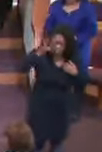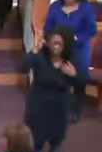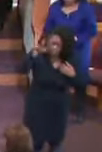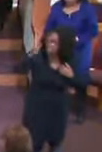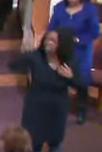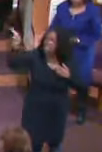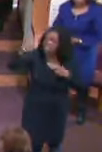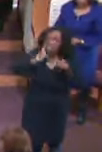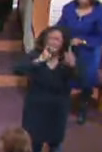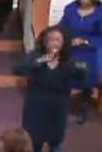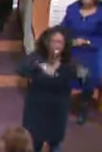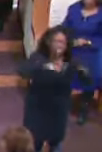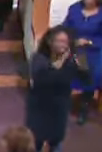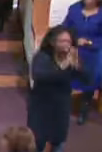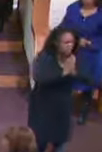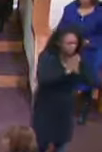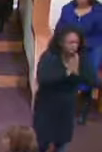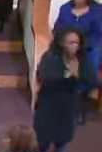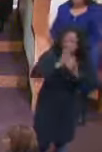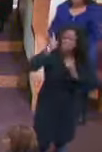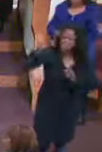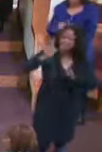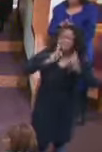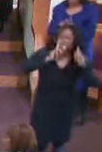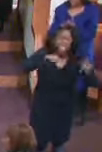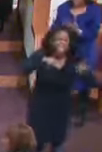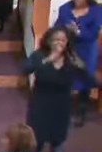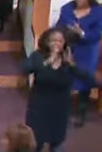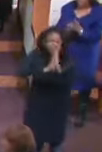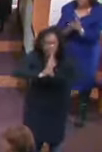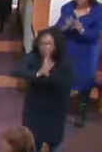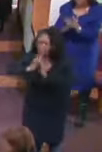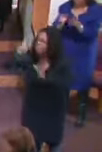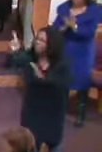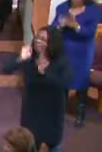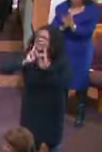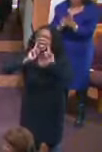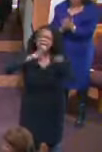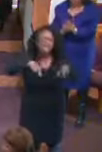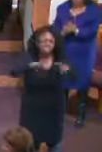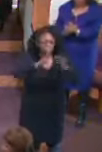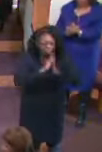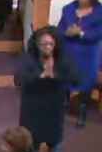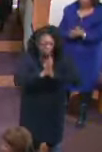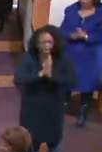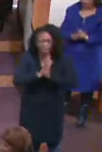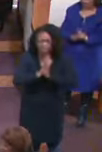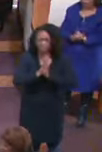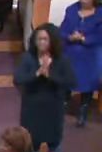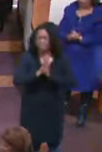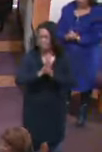He answers prayer. He answers prayer. He answers prayer.